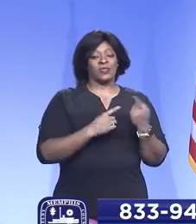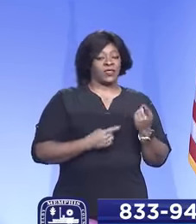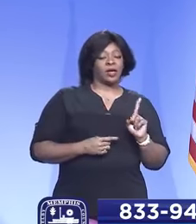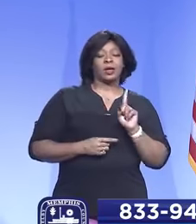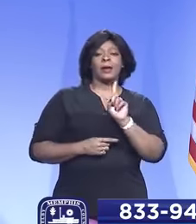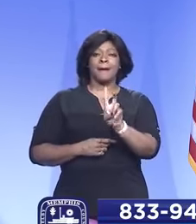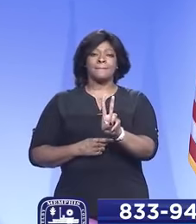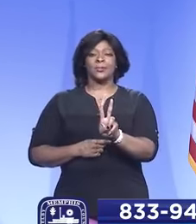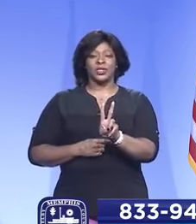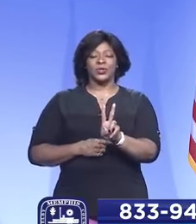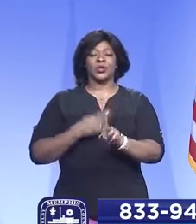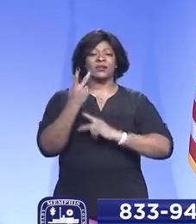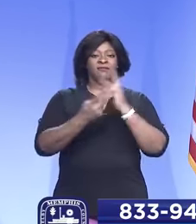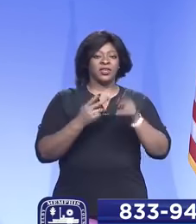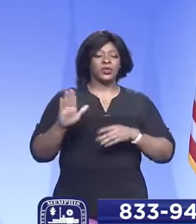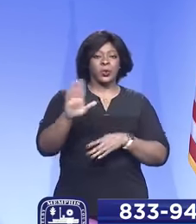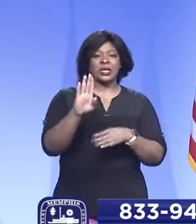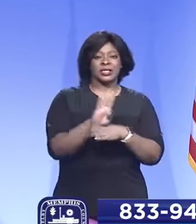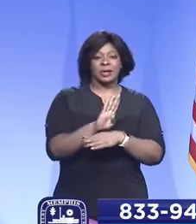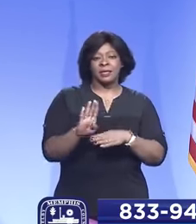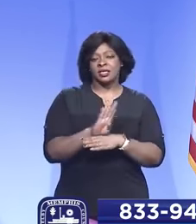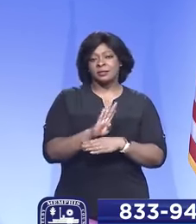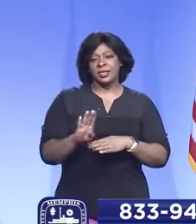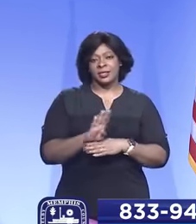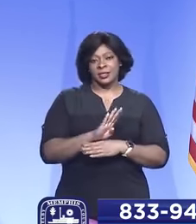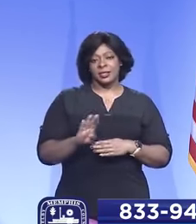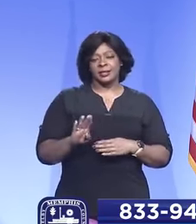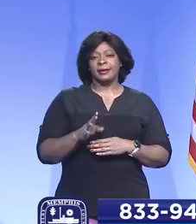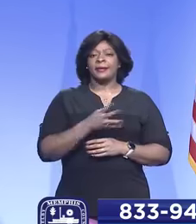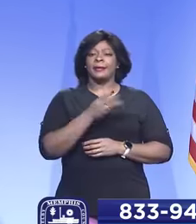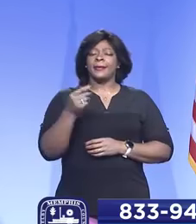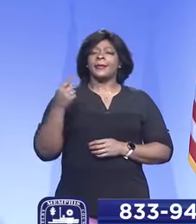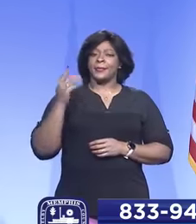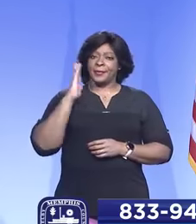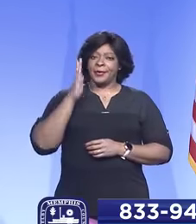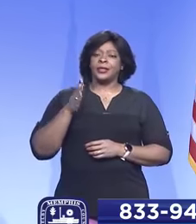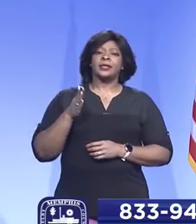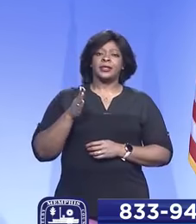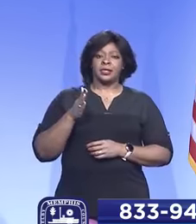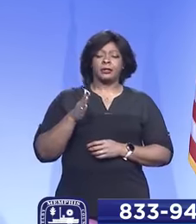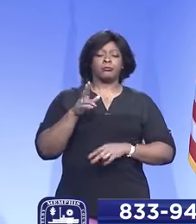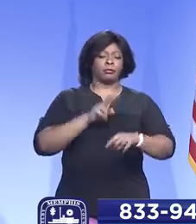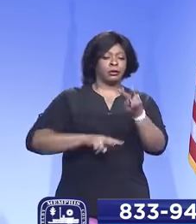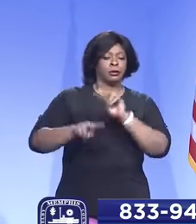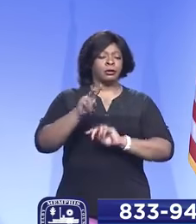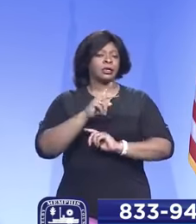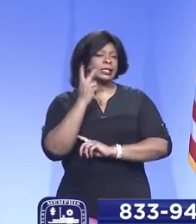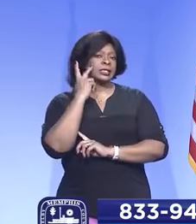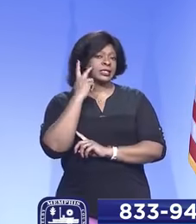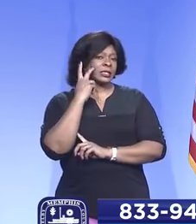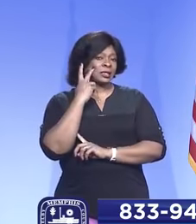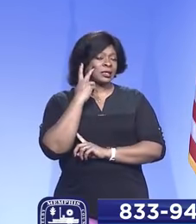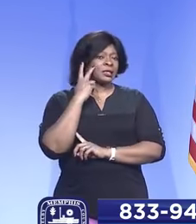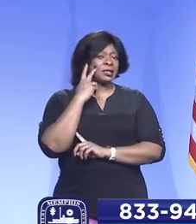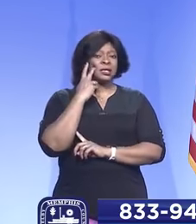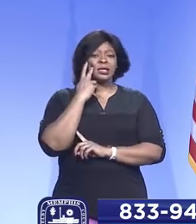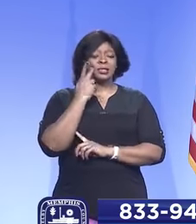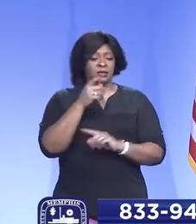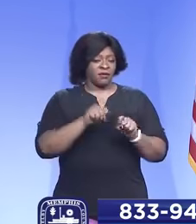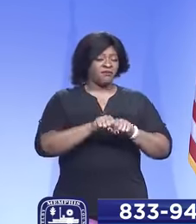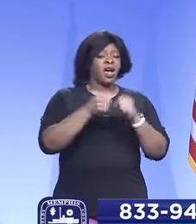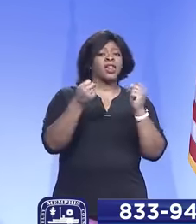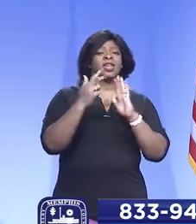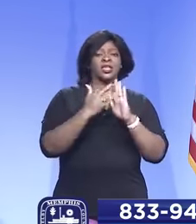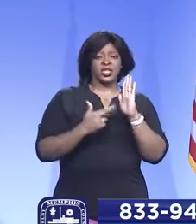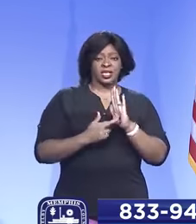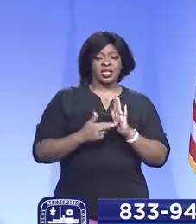to visit your establishment, and we'll be looking to see whether or not there are